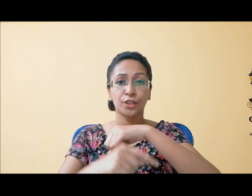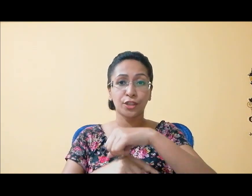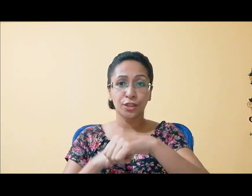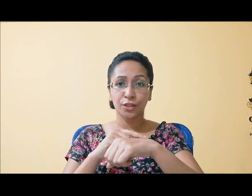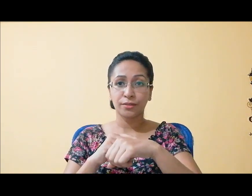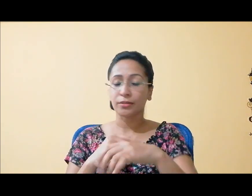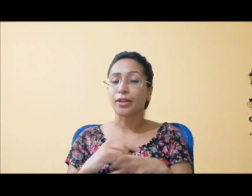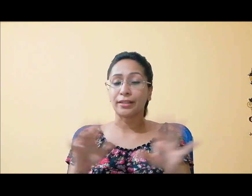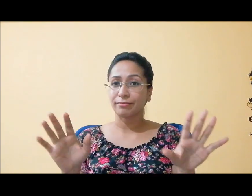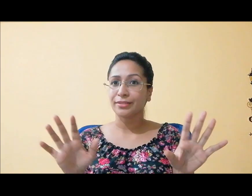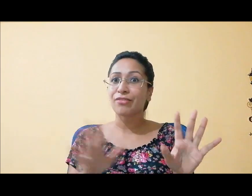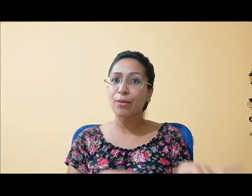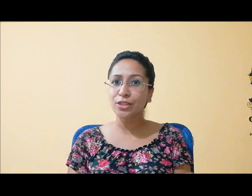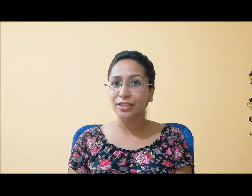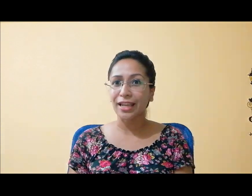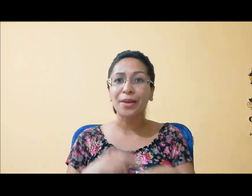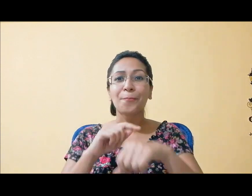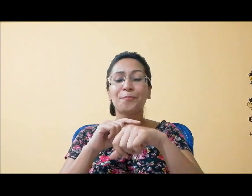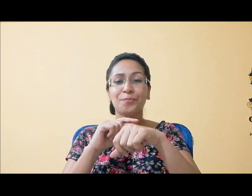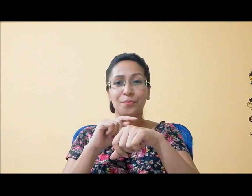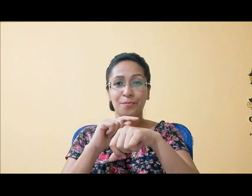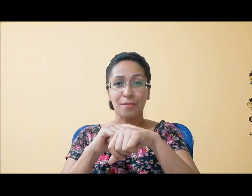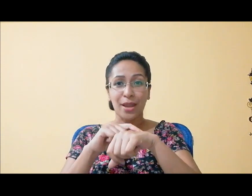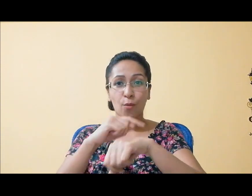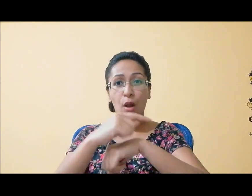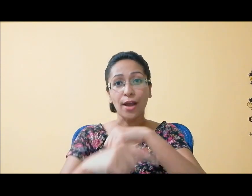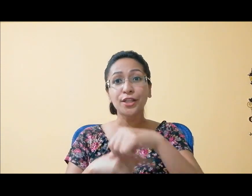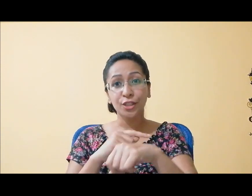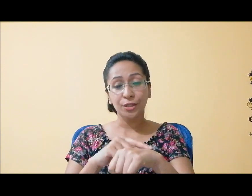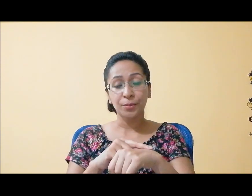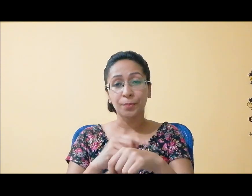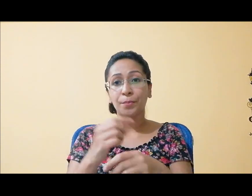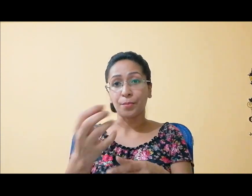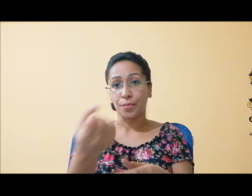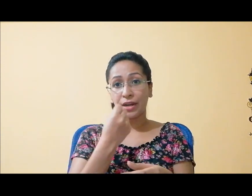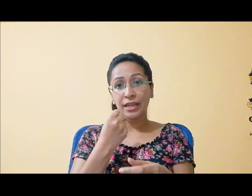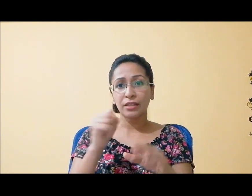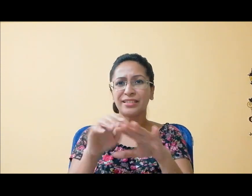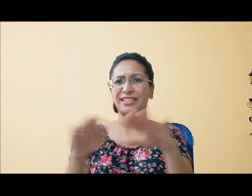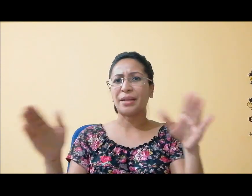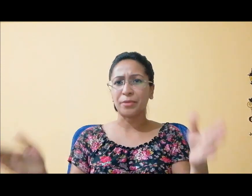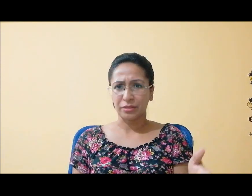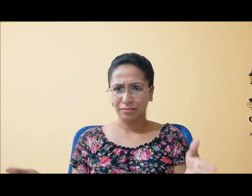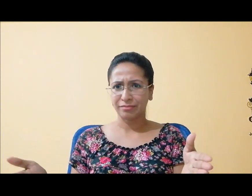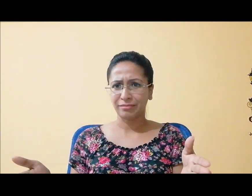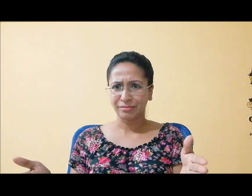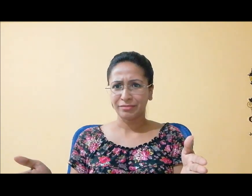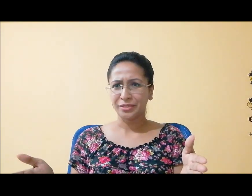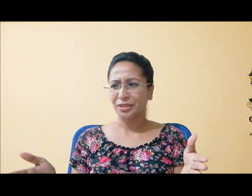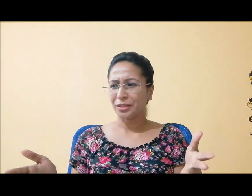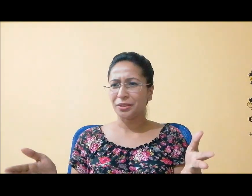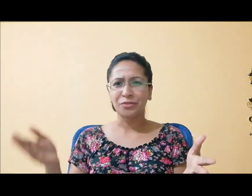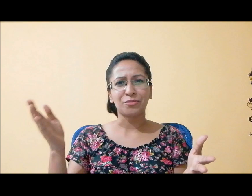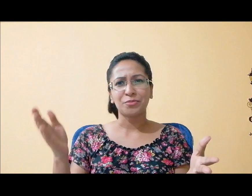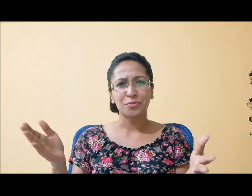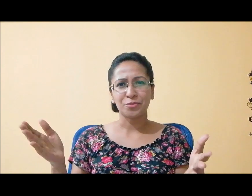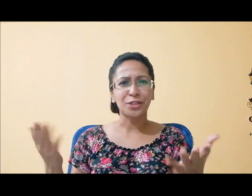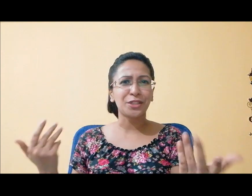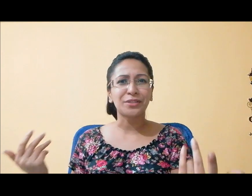watch, sorry, if I was to say my watch, bring table. So what do you think